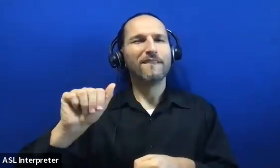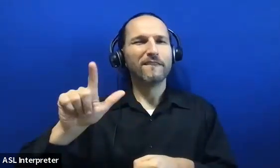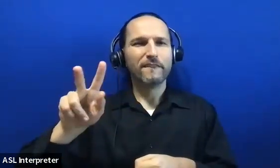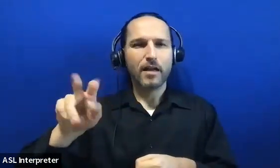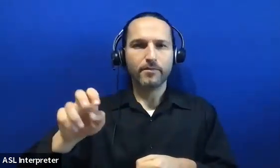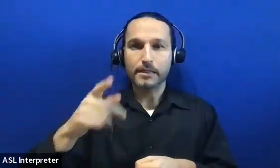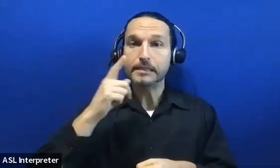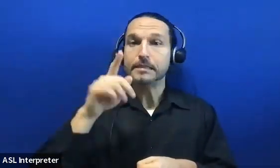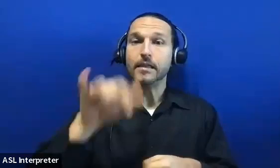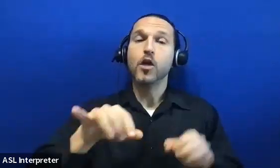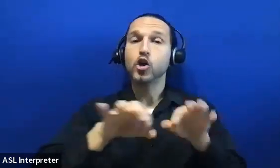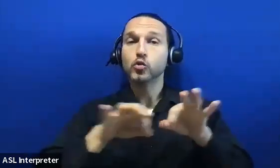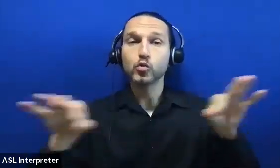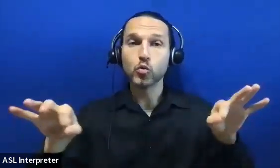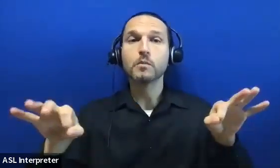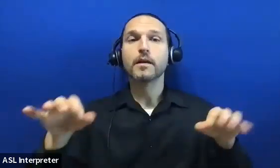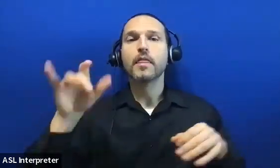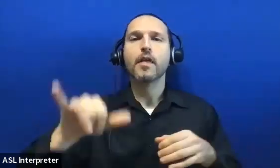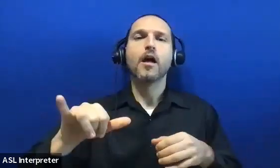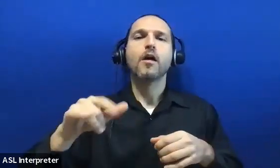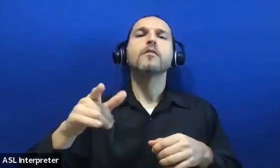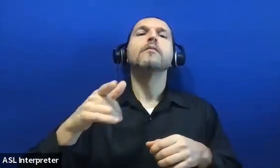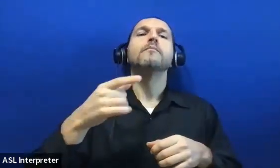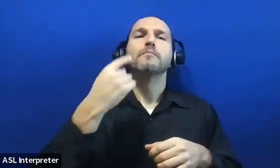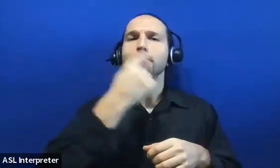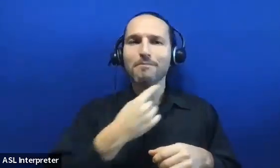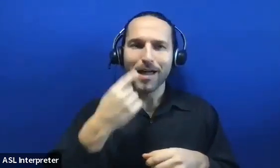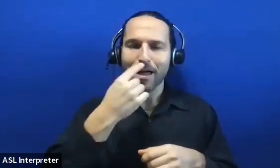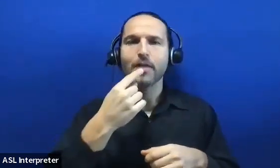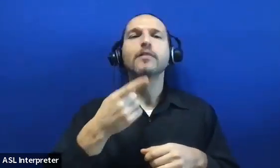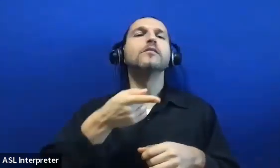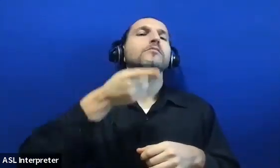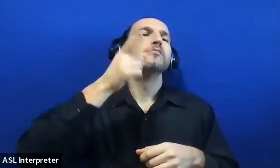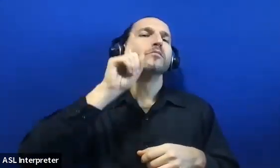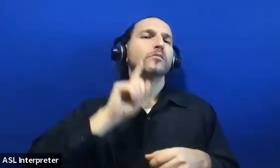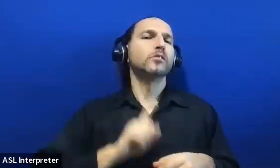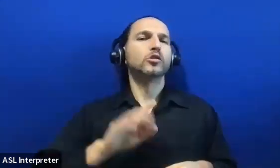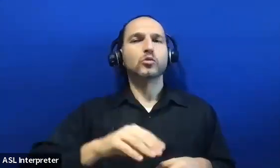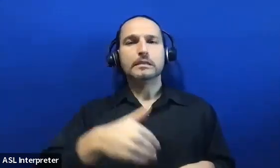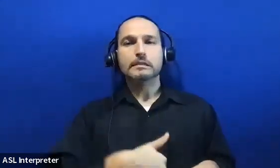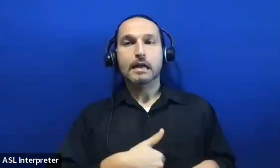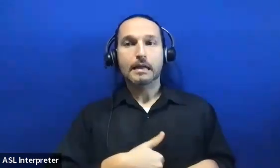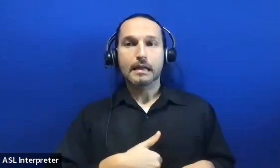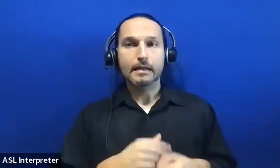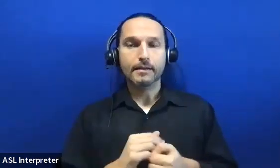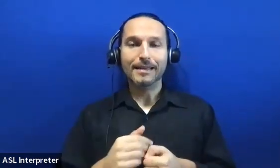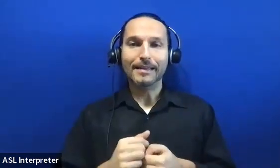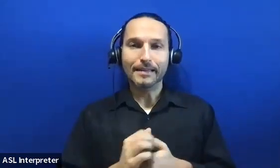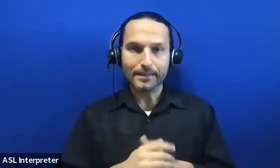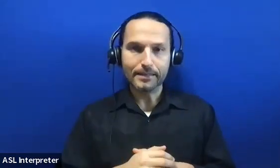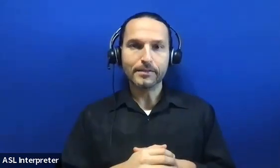open tubes in our mouth, our throat, going down to our stomach. And when we close